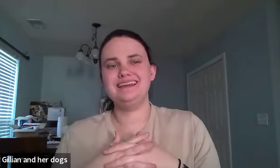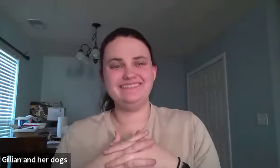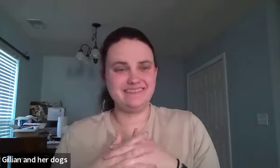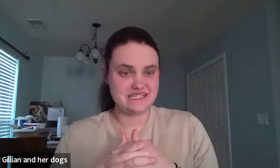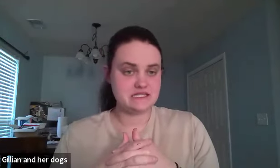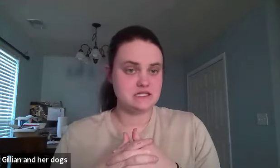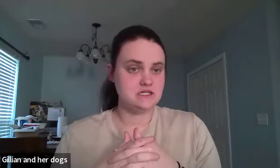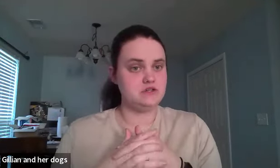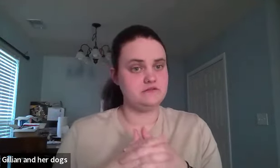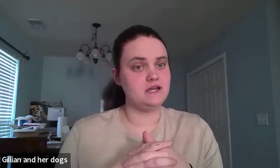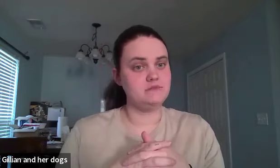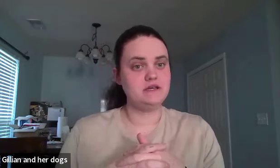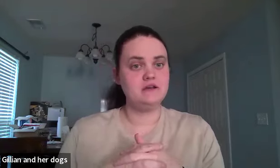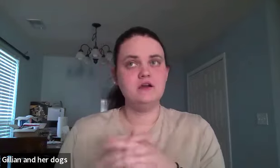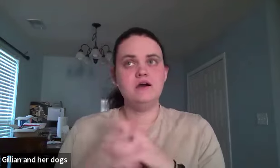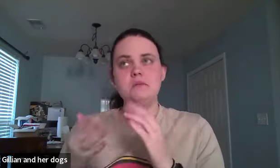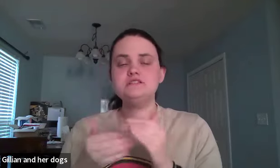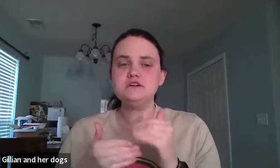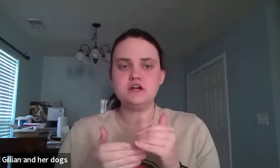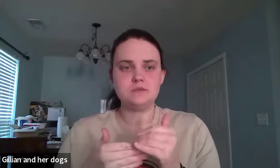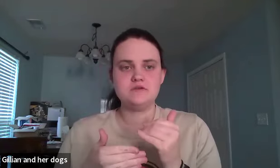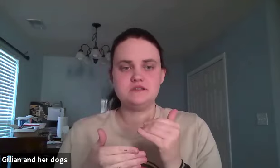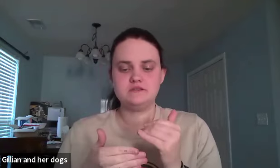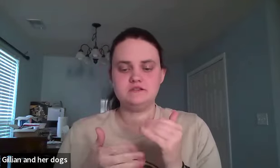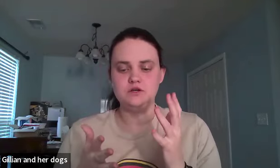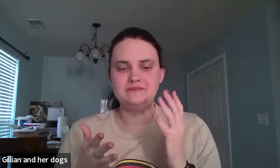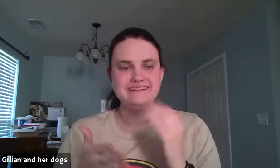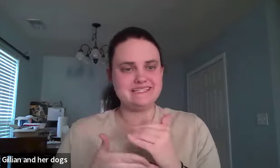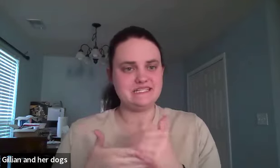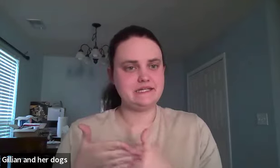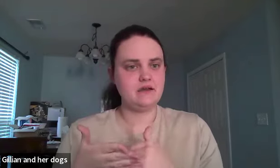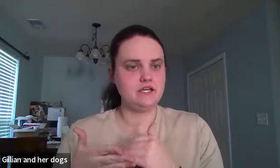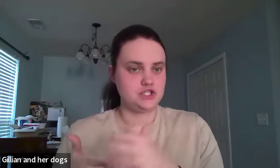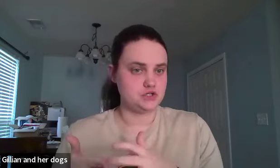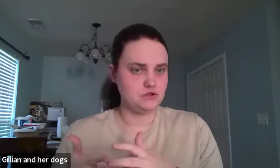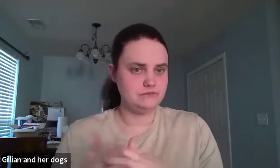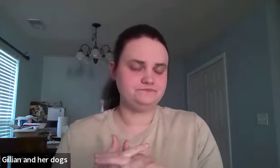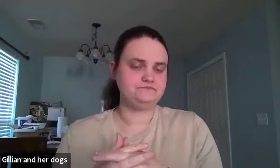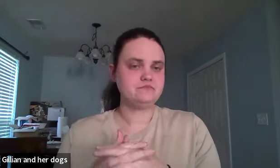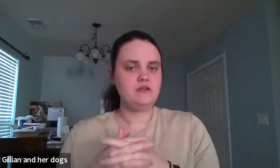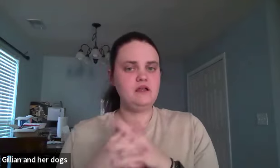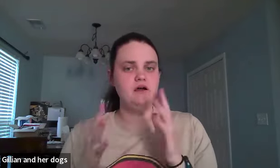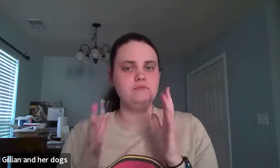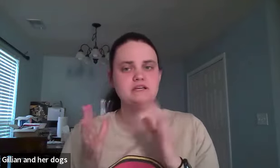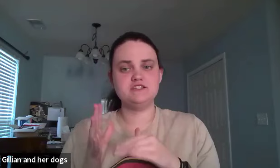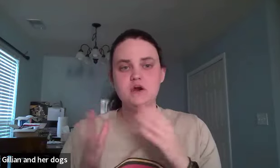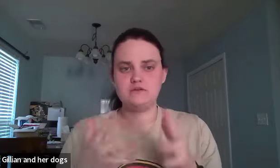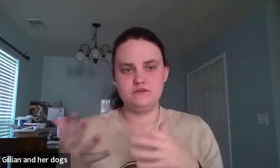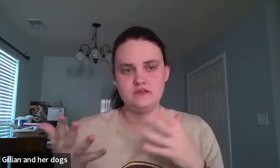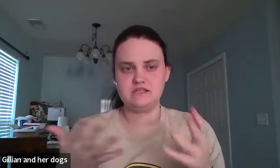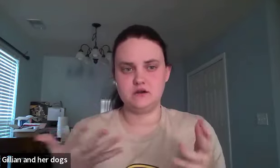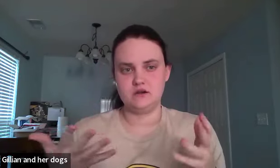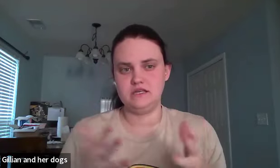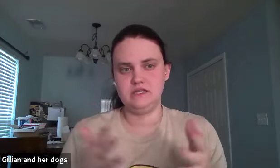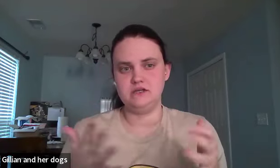would list your family. I'm also going to talk about the term listing in general, because there are a few things that are key